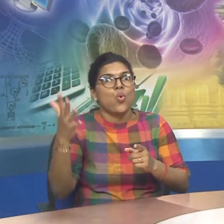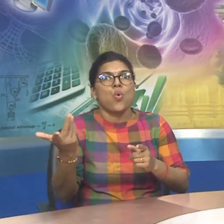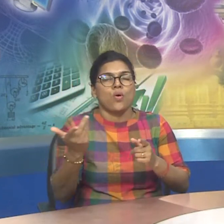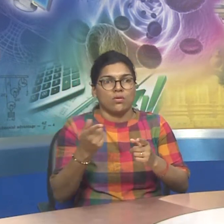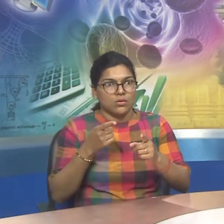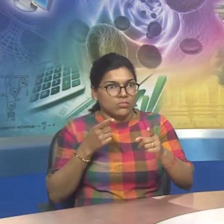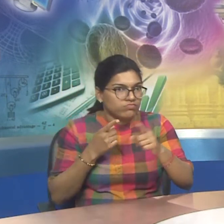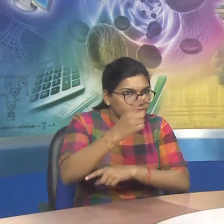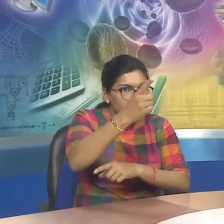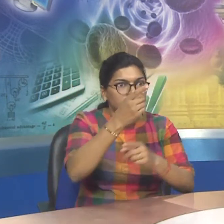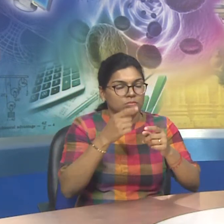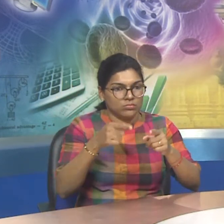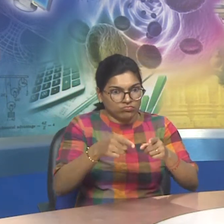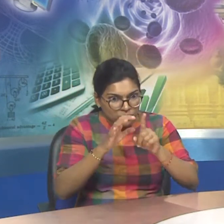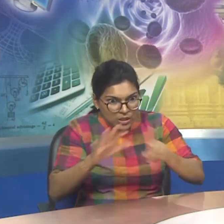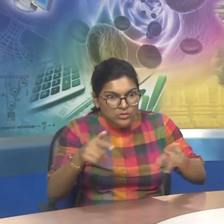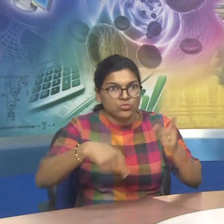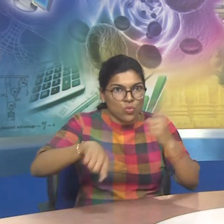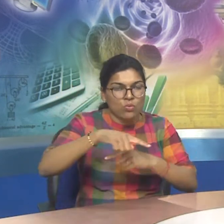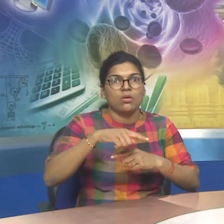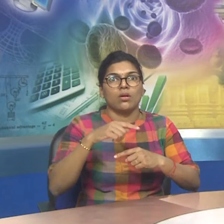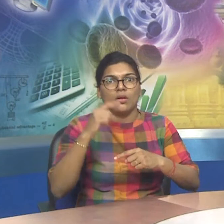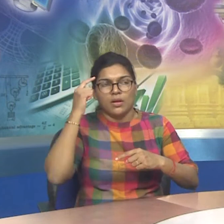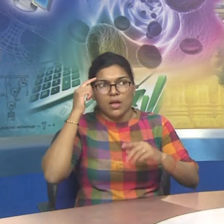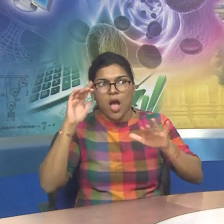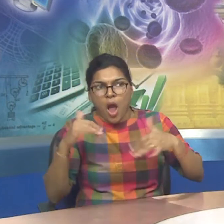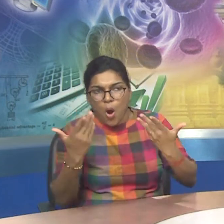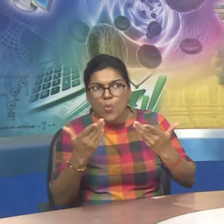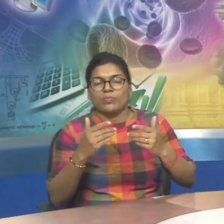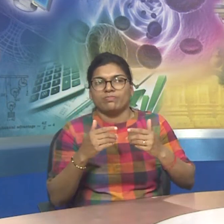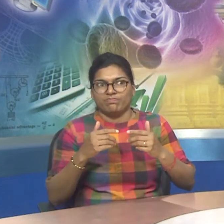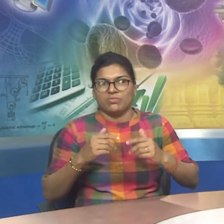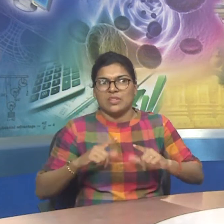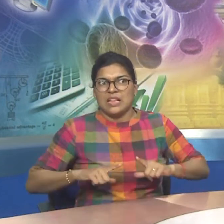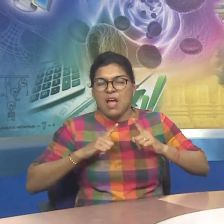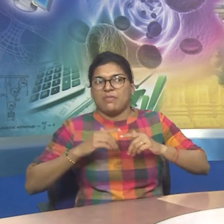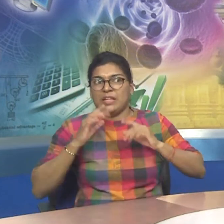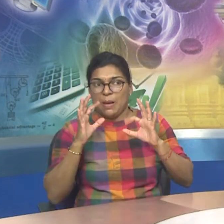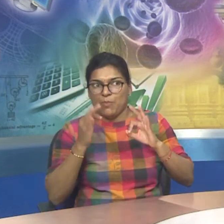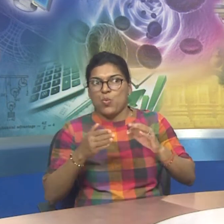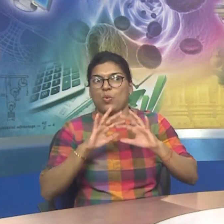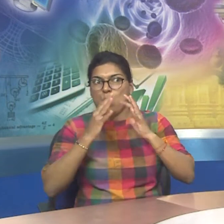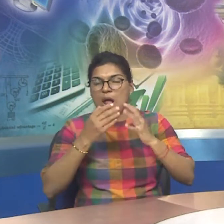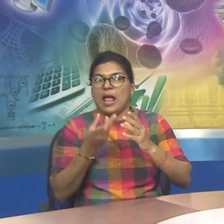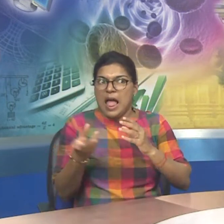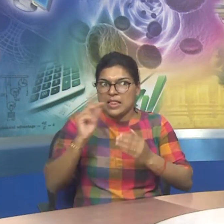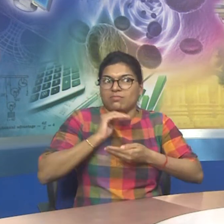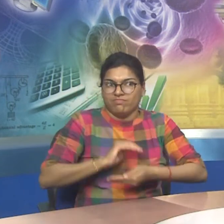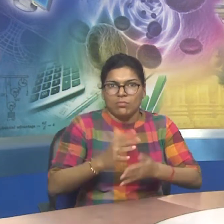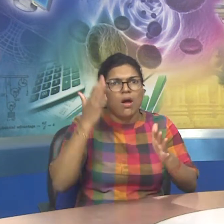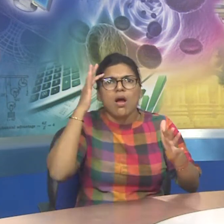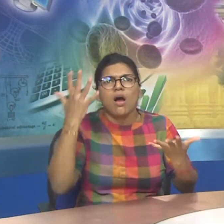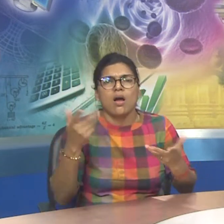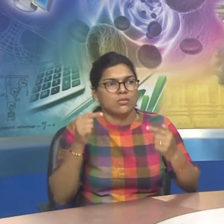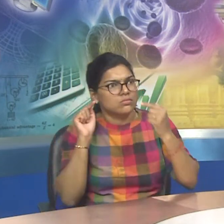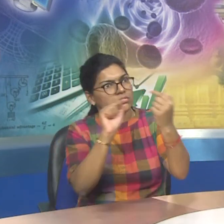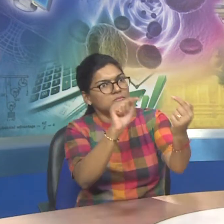because we all know that once we all are destroyed, it would be